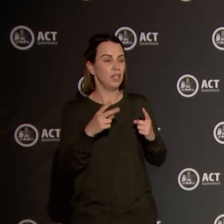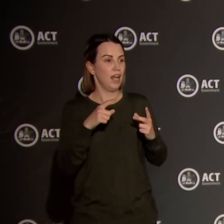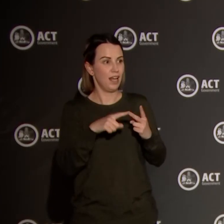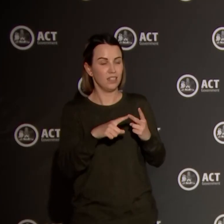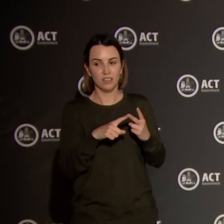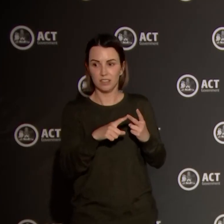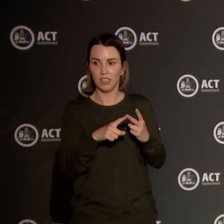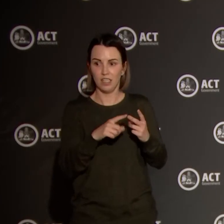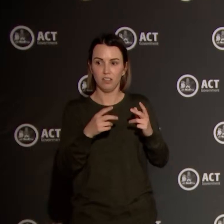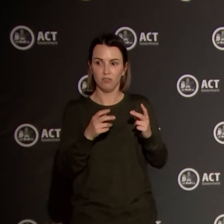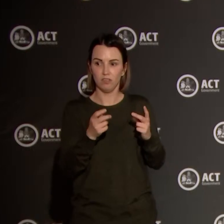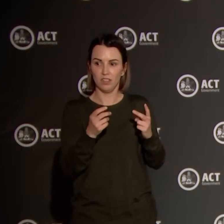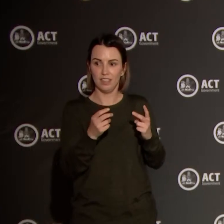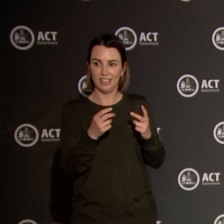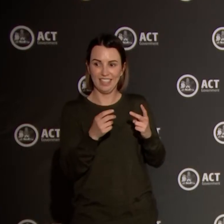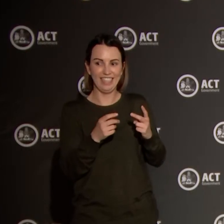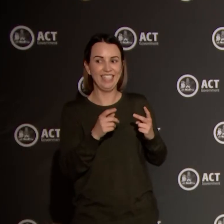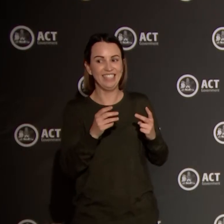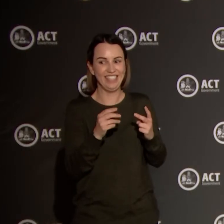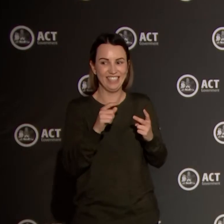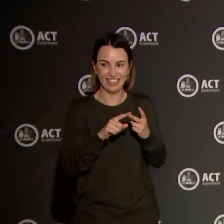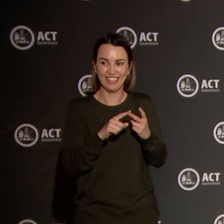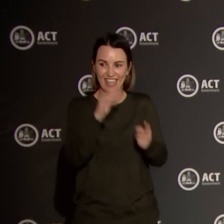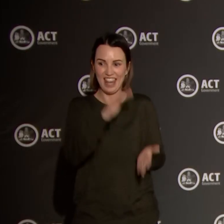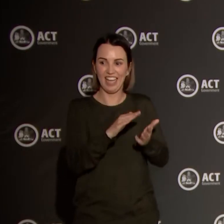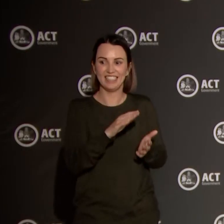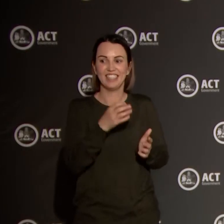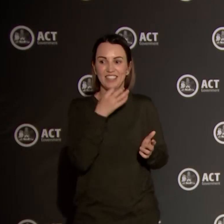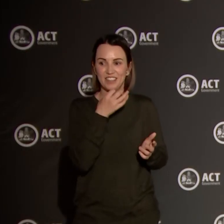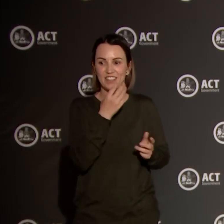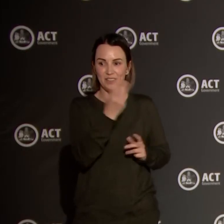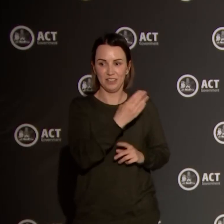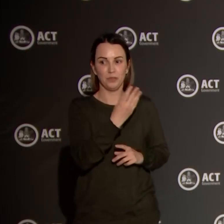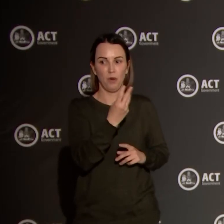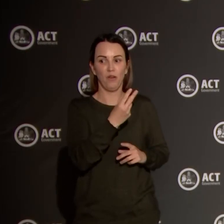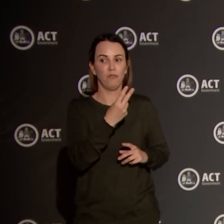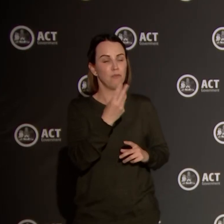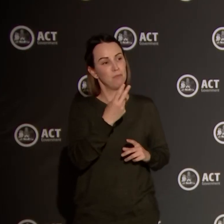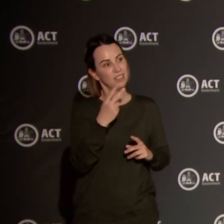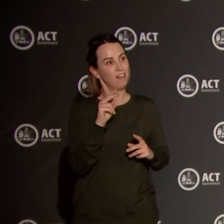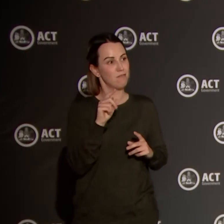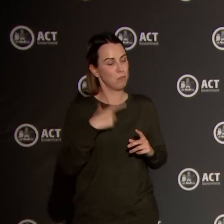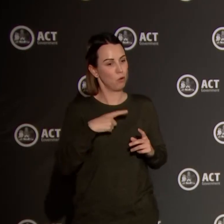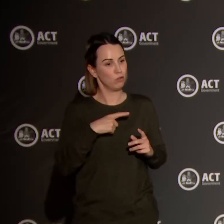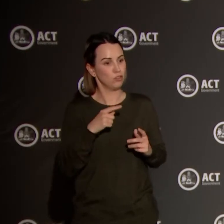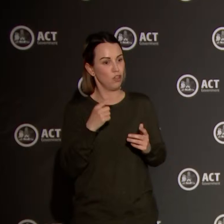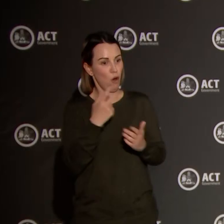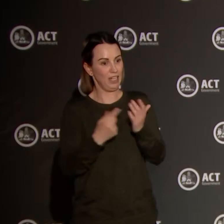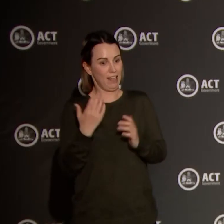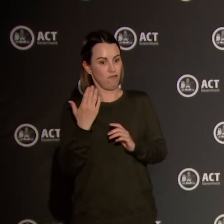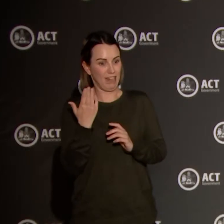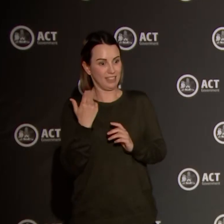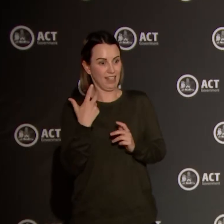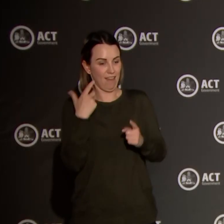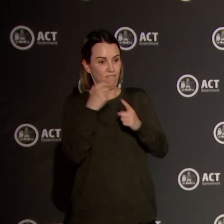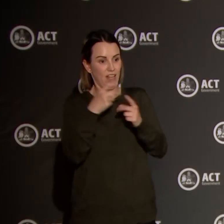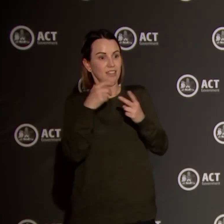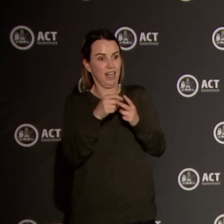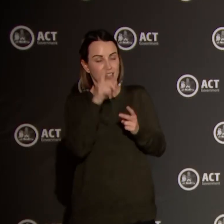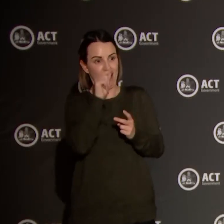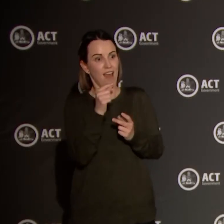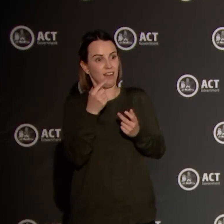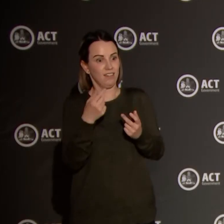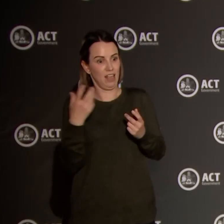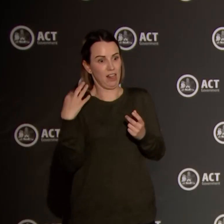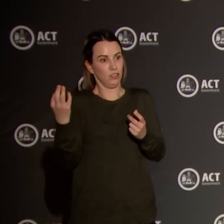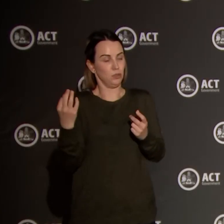12% because they've only been eligible for a relatively short period of time. So we can really see Canberrans with